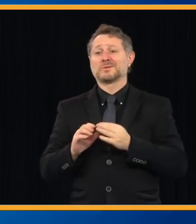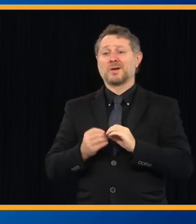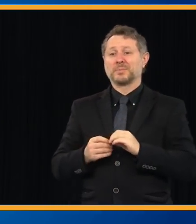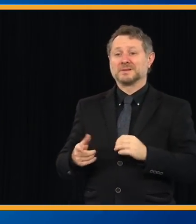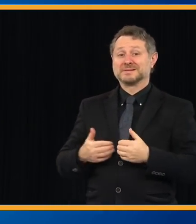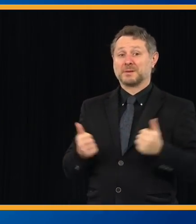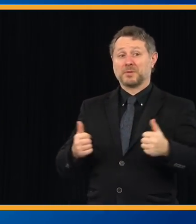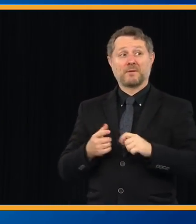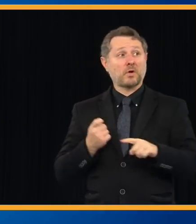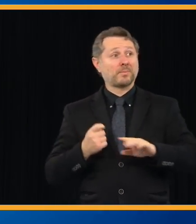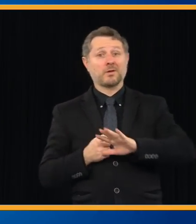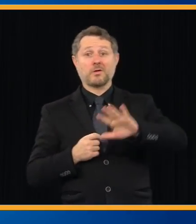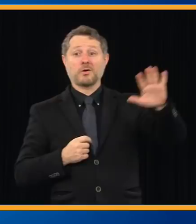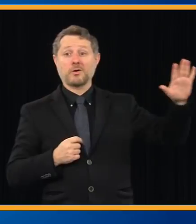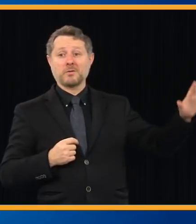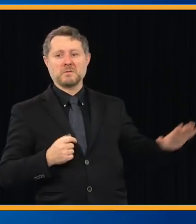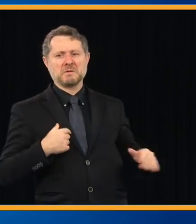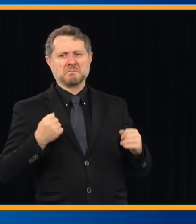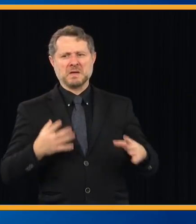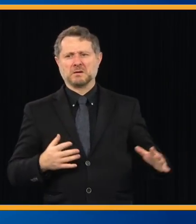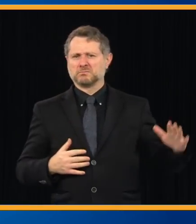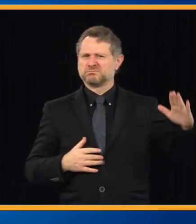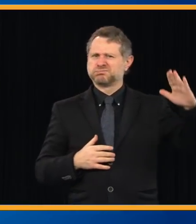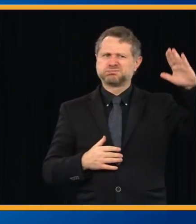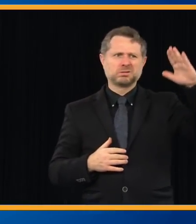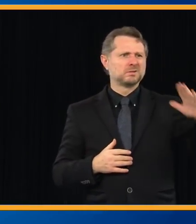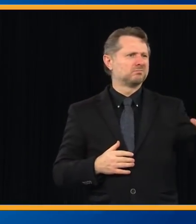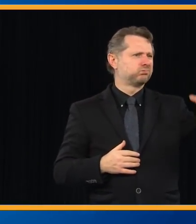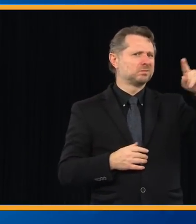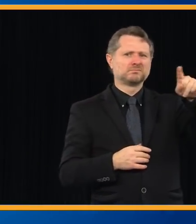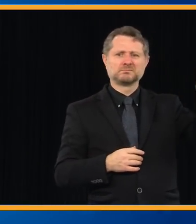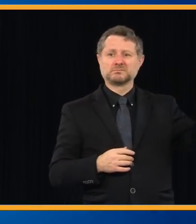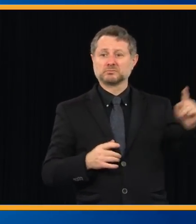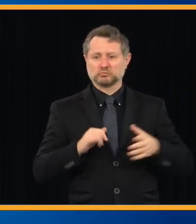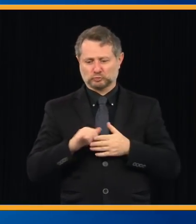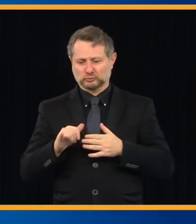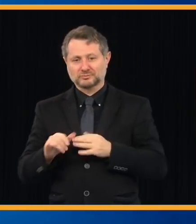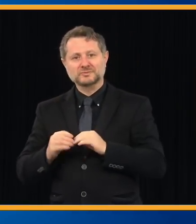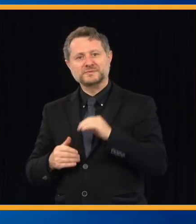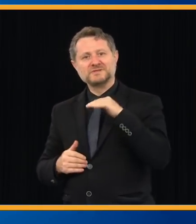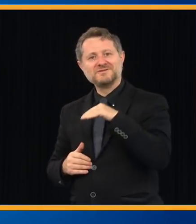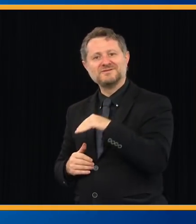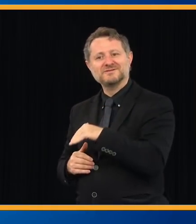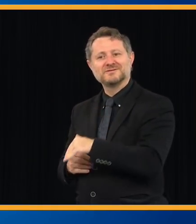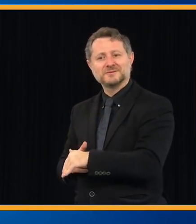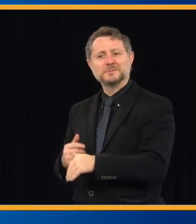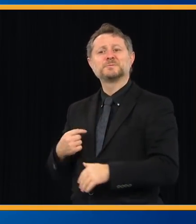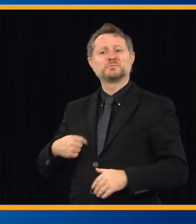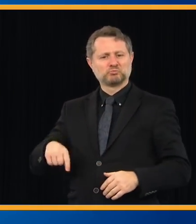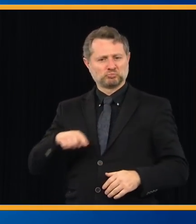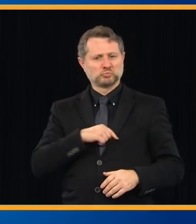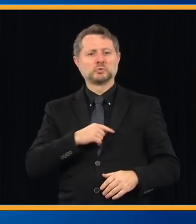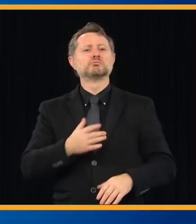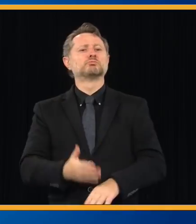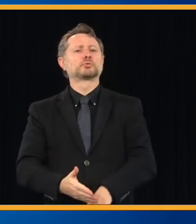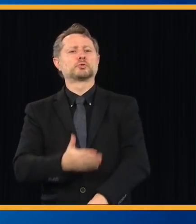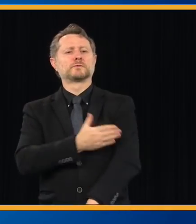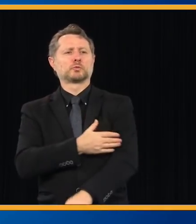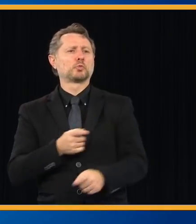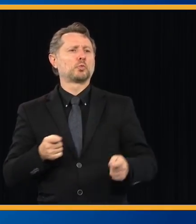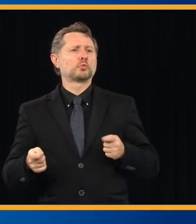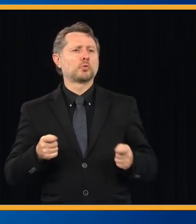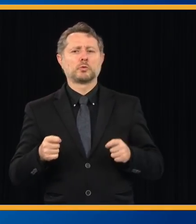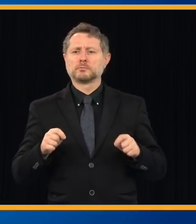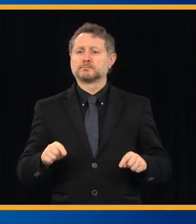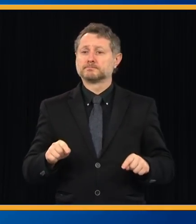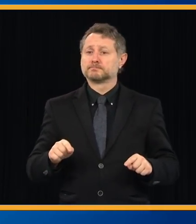the cases are on the incline. We have it on the decline. So we have the beast on the run. There's no doubt about that. We haven't killed